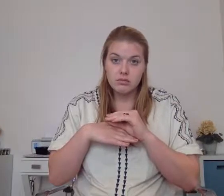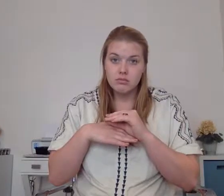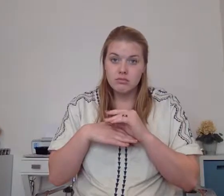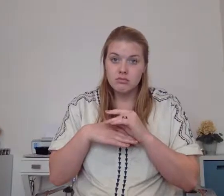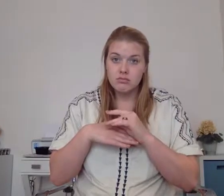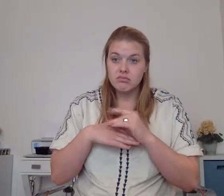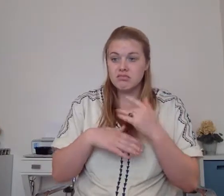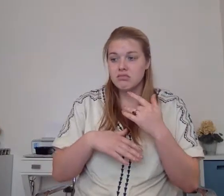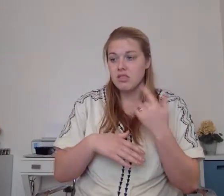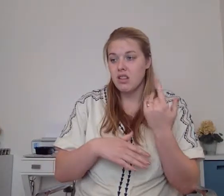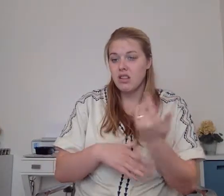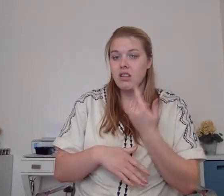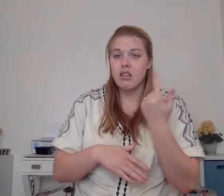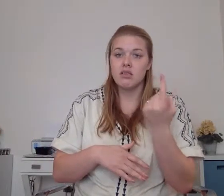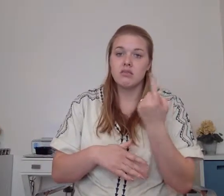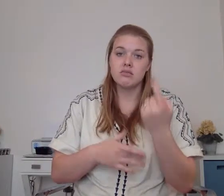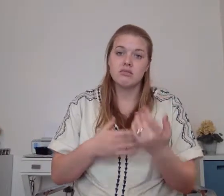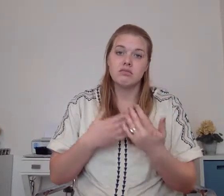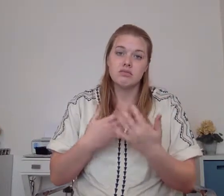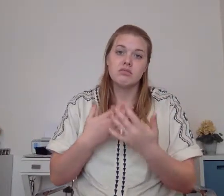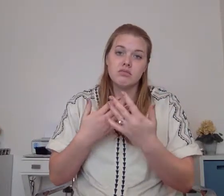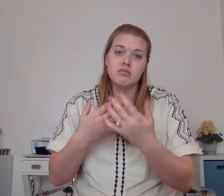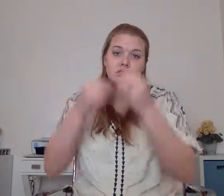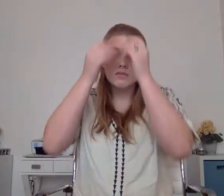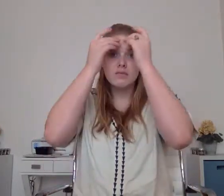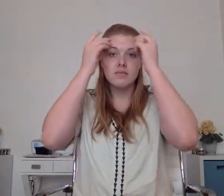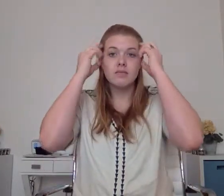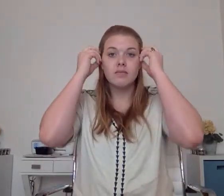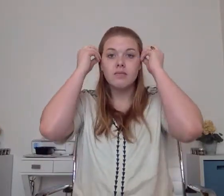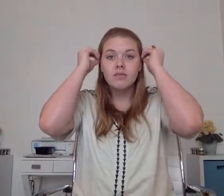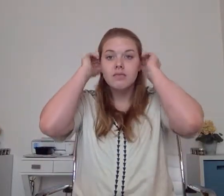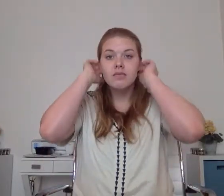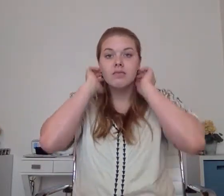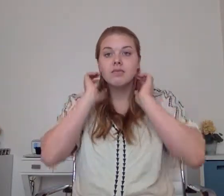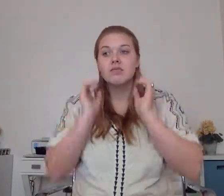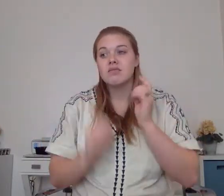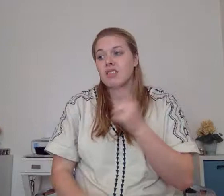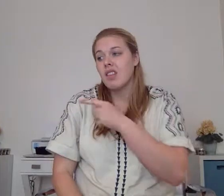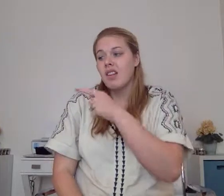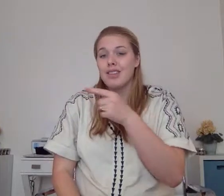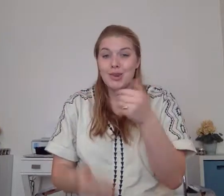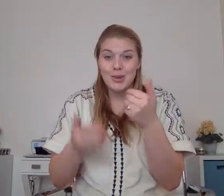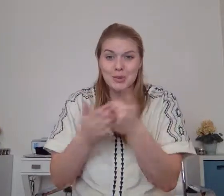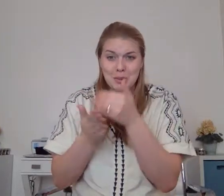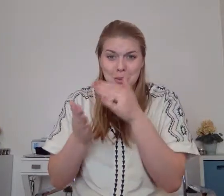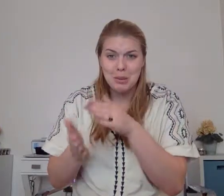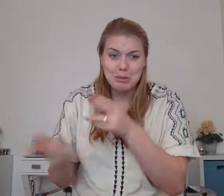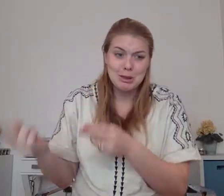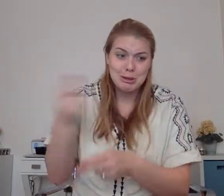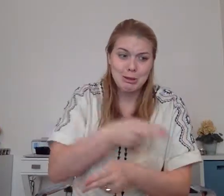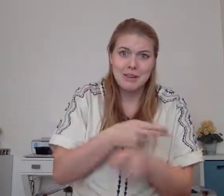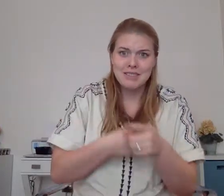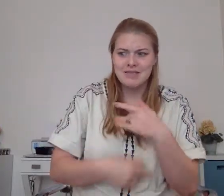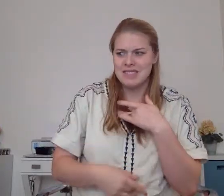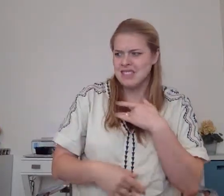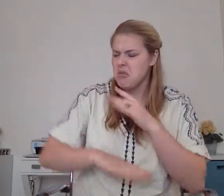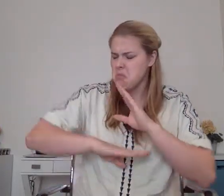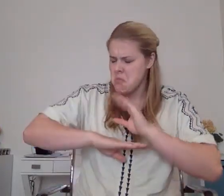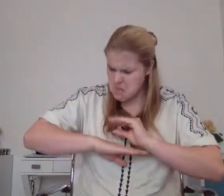to feeling this way that they were now even more depressed. So you could see writers from Bangladesh